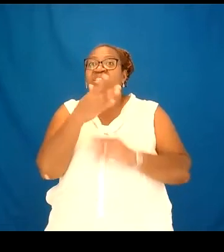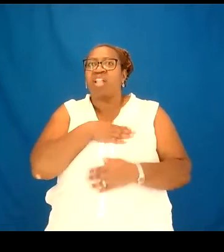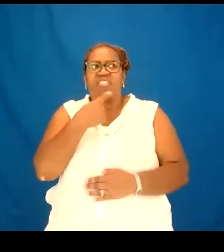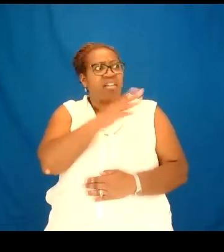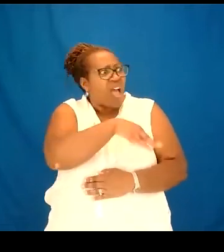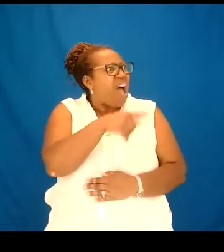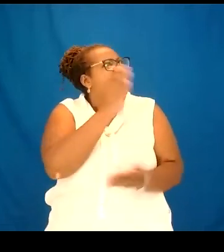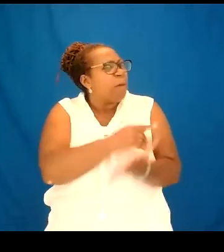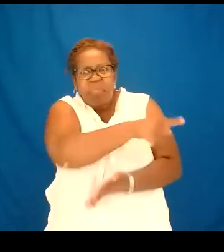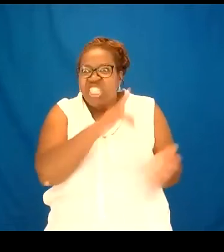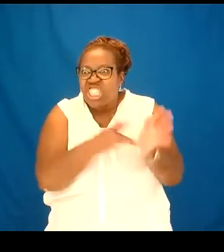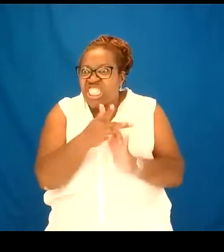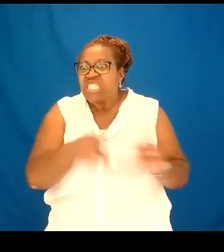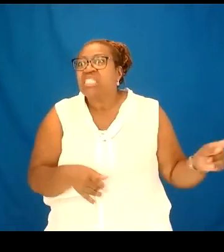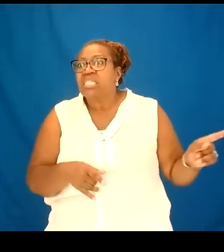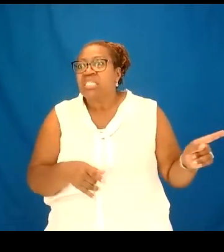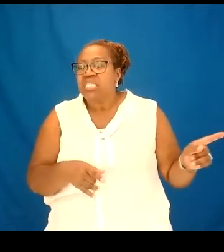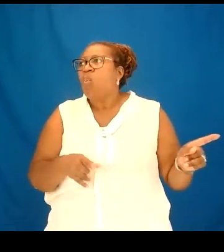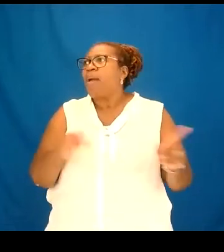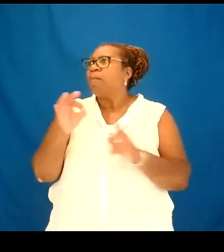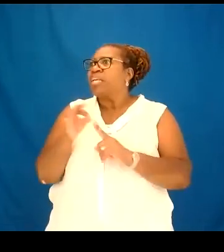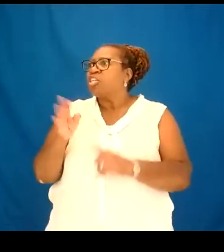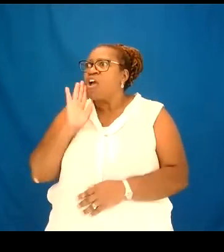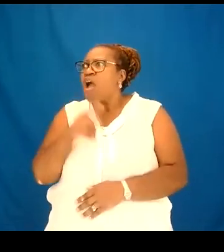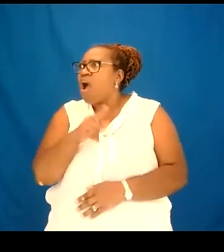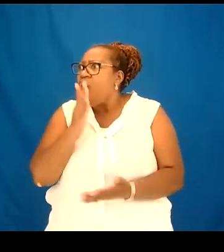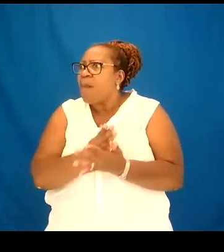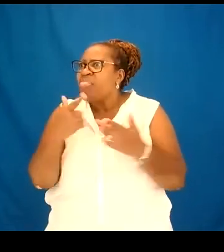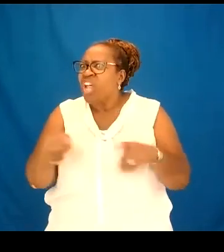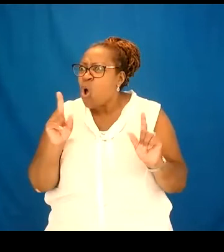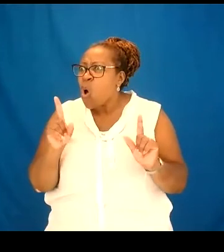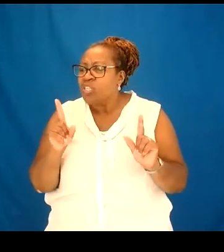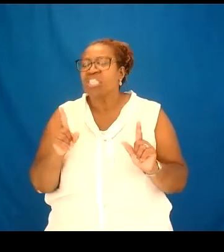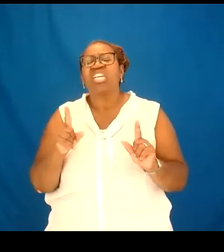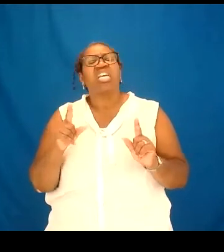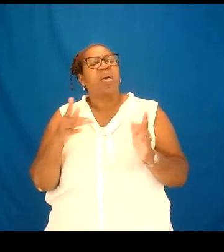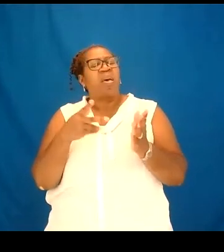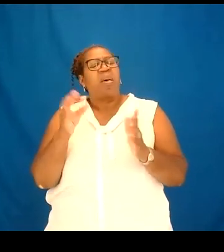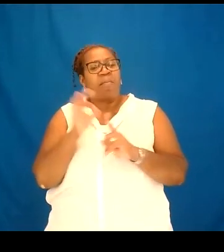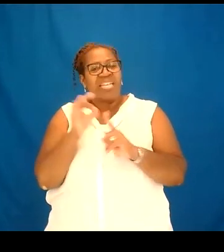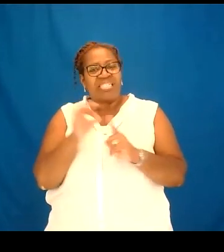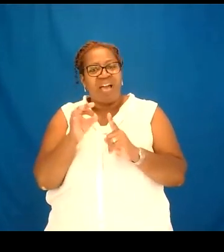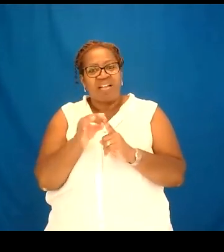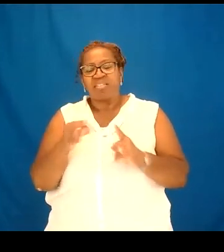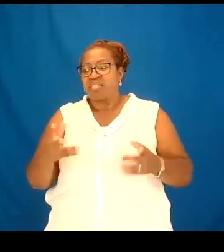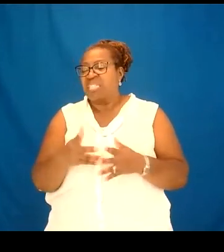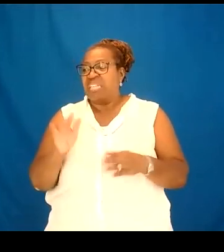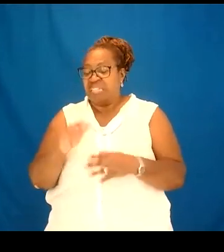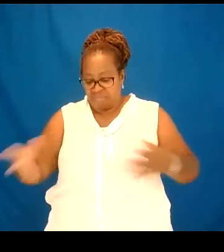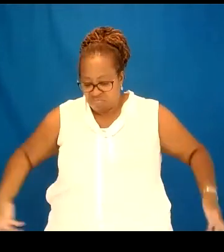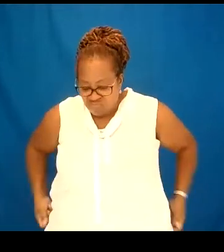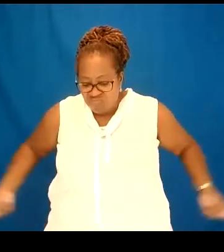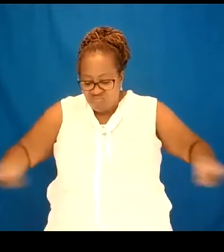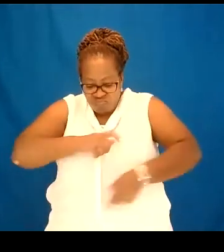soon as Simon Peter heard him say, "It is the Lord," he wrapped his outer garment round him, for he had taken it off, and